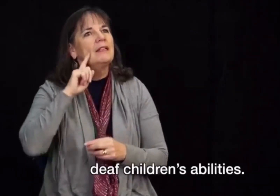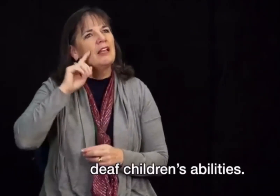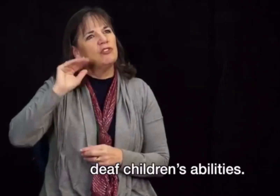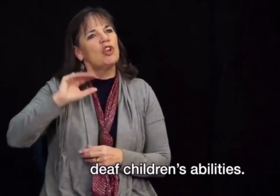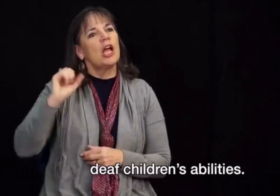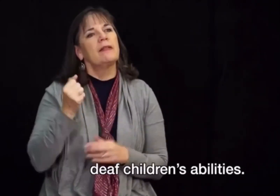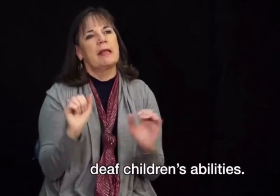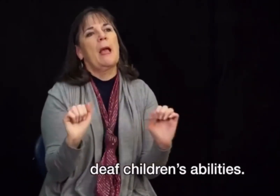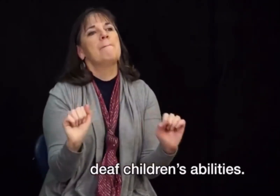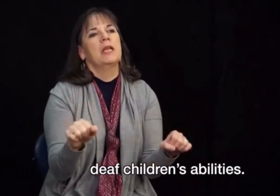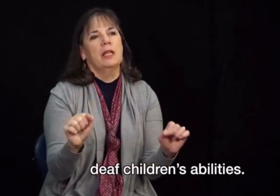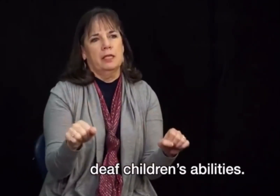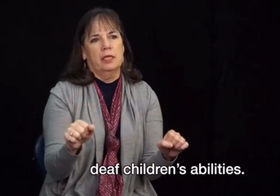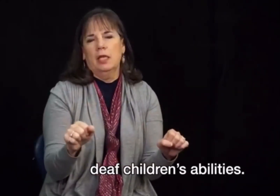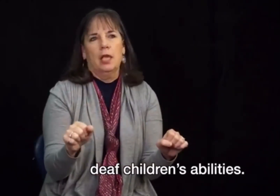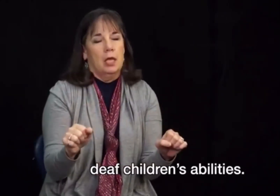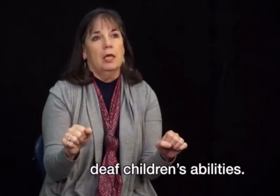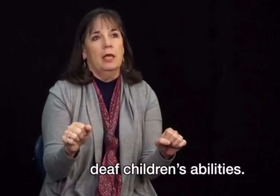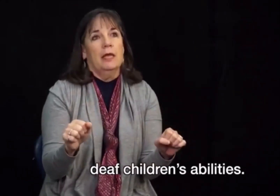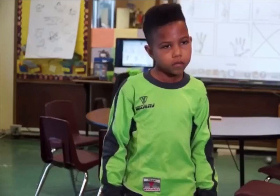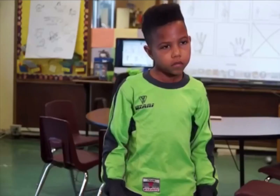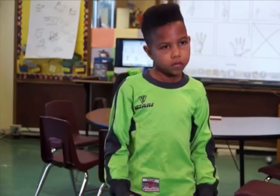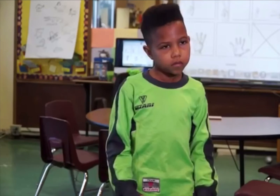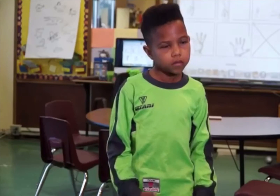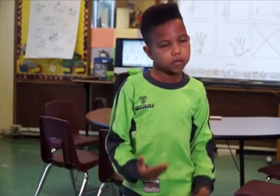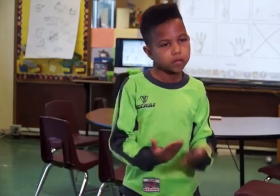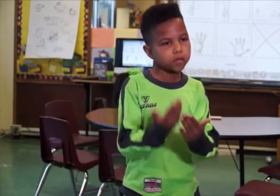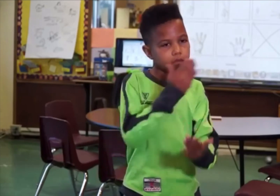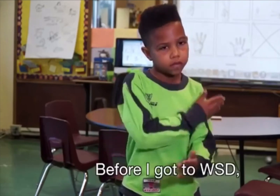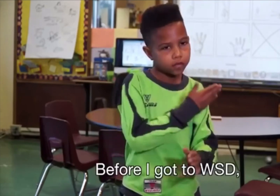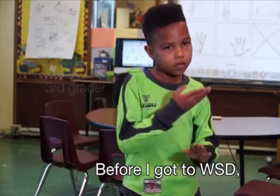about deaf children's abilities.